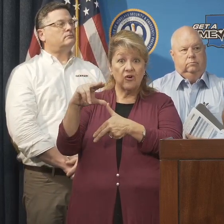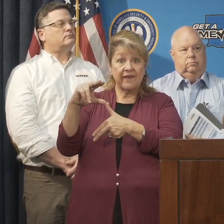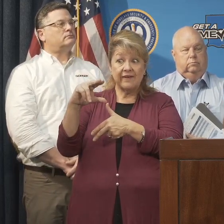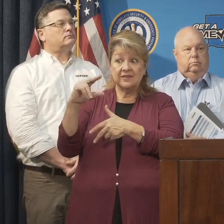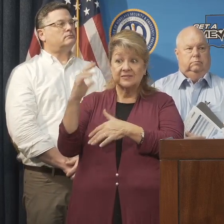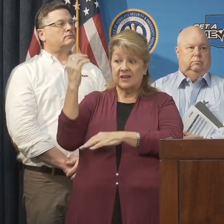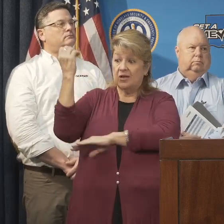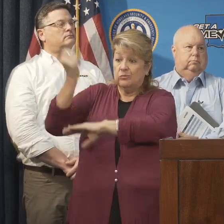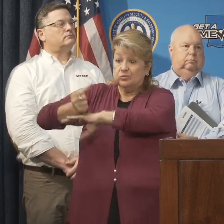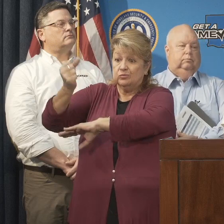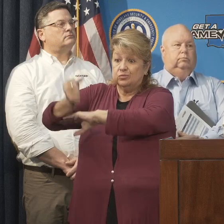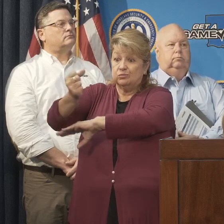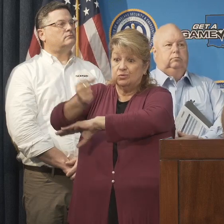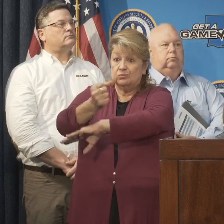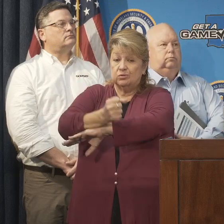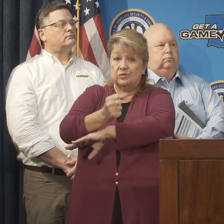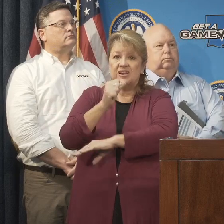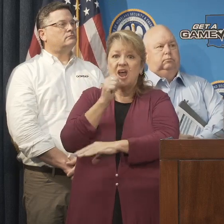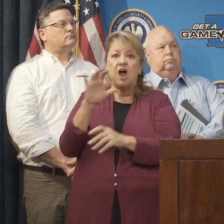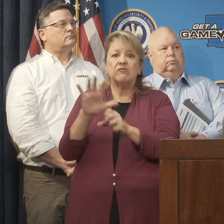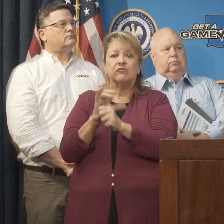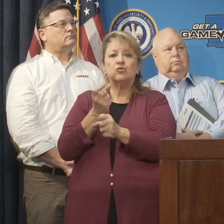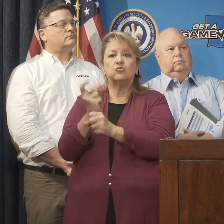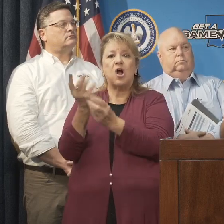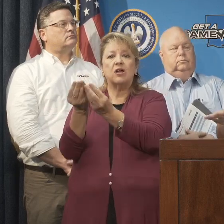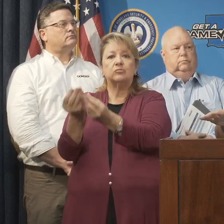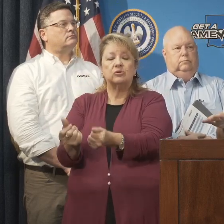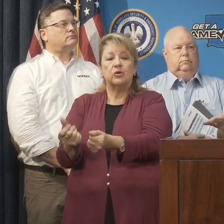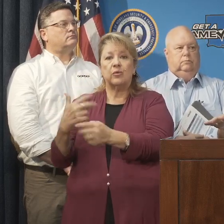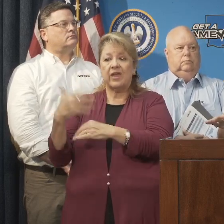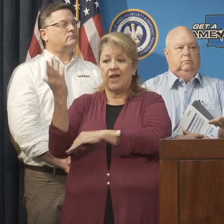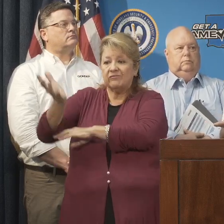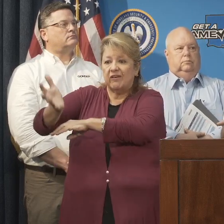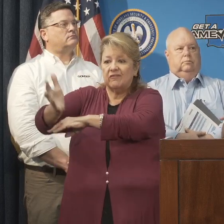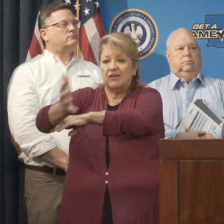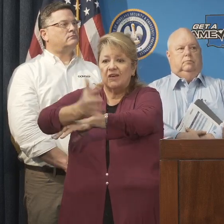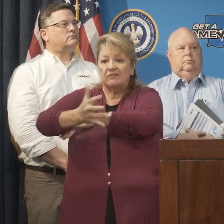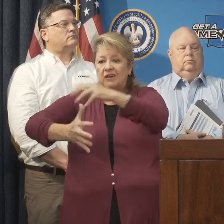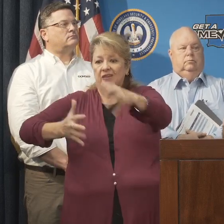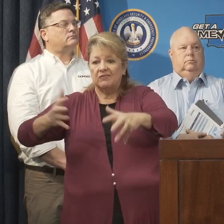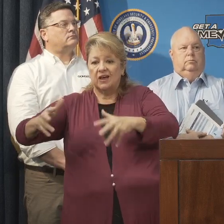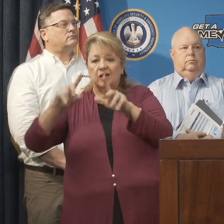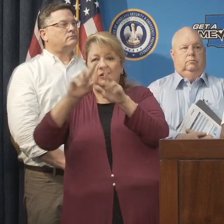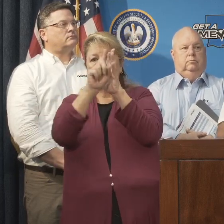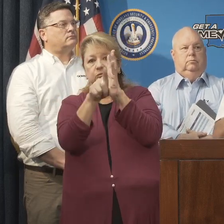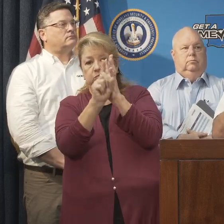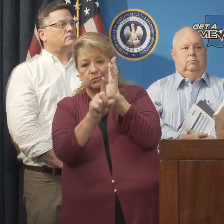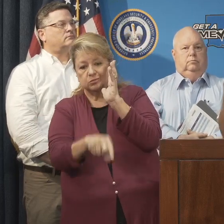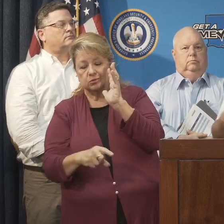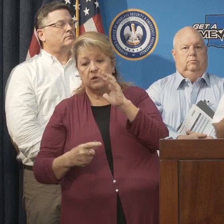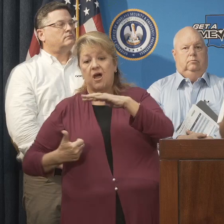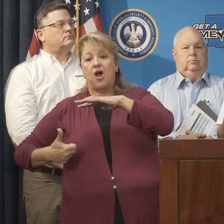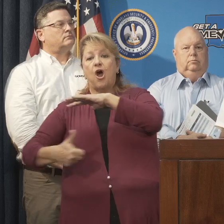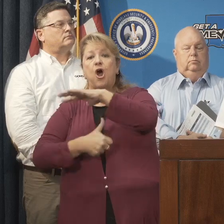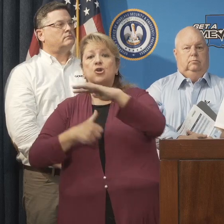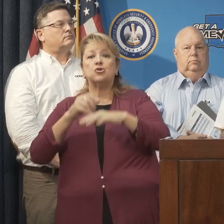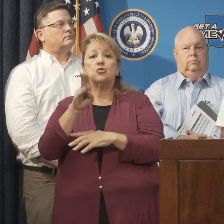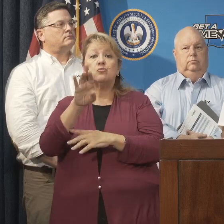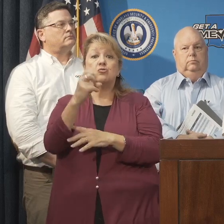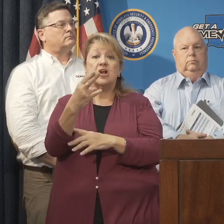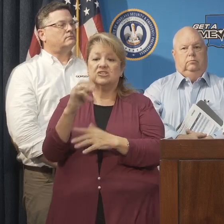hasn't yet rotted. So you don't just have the standing timber, you've got all the deadfall out there and all the normal underbrush. That's all